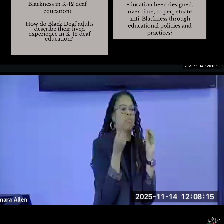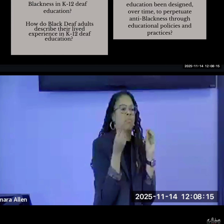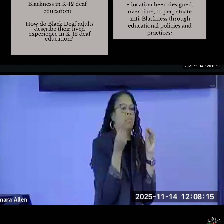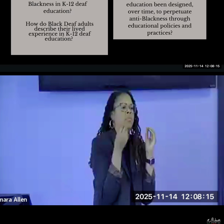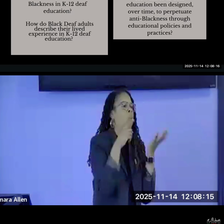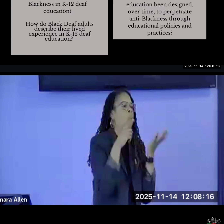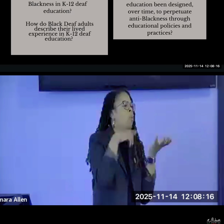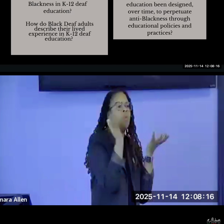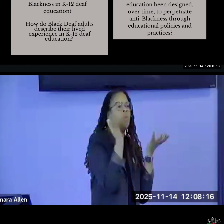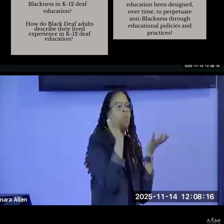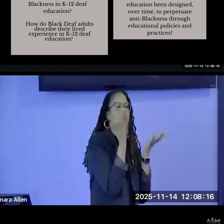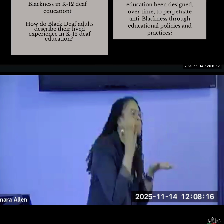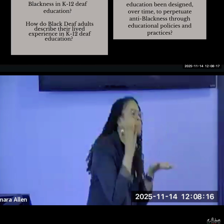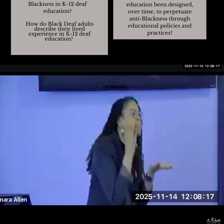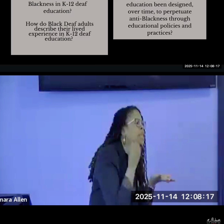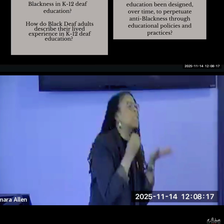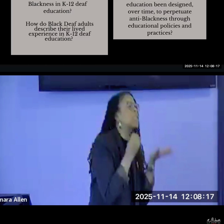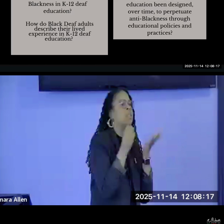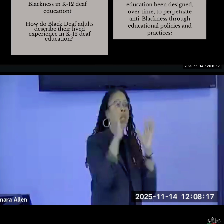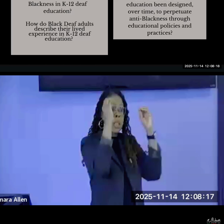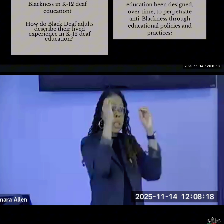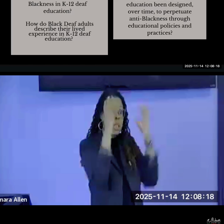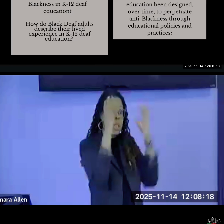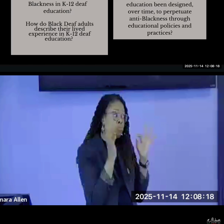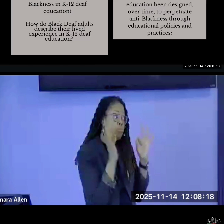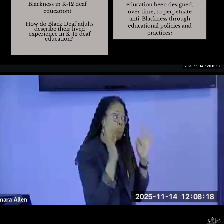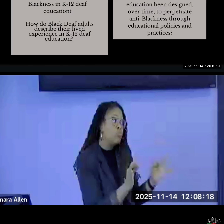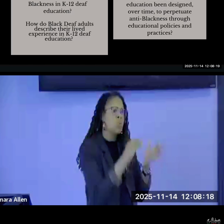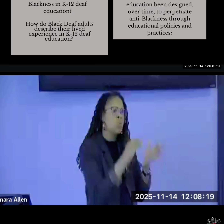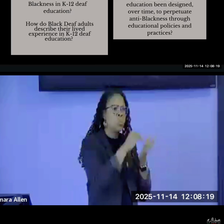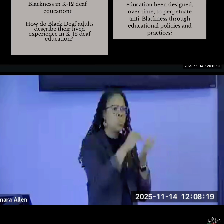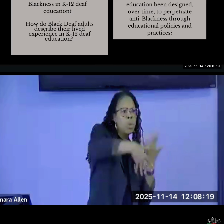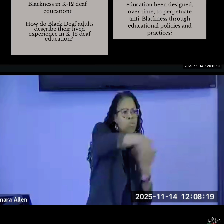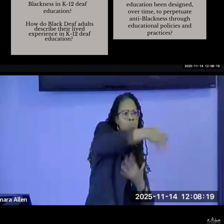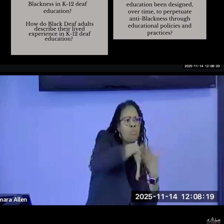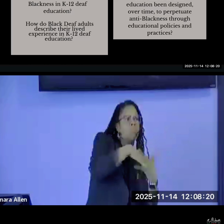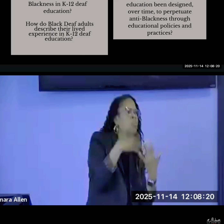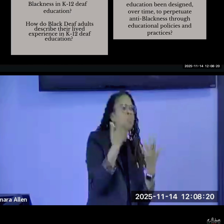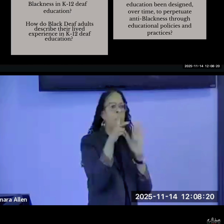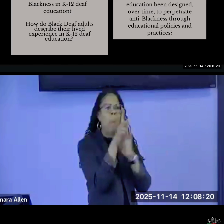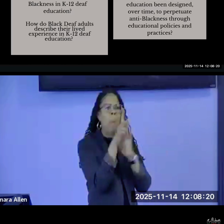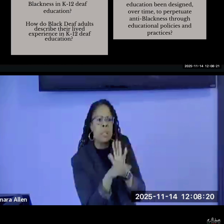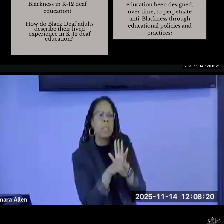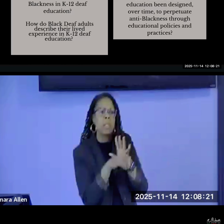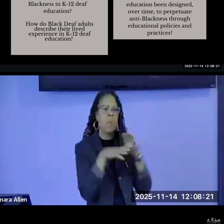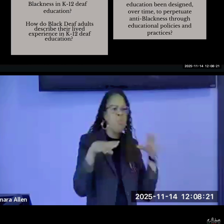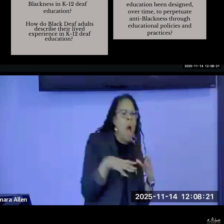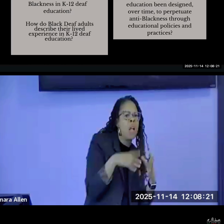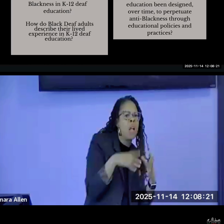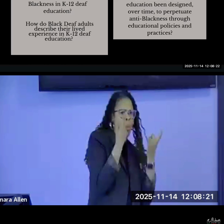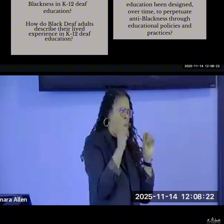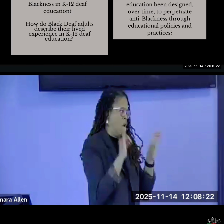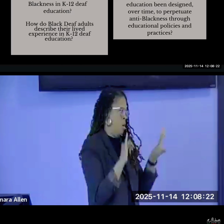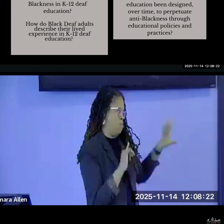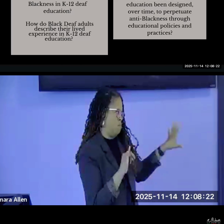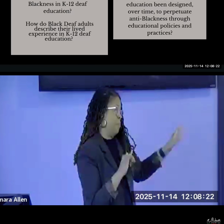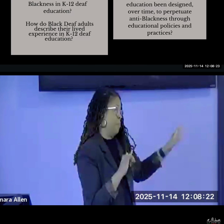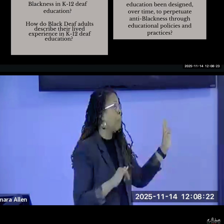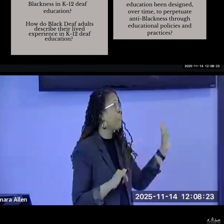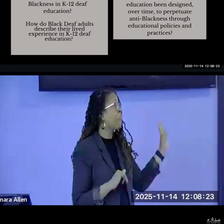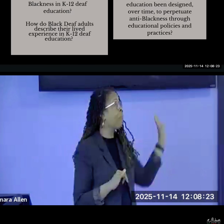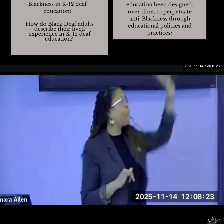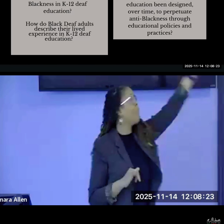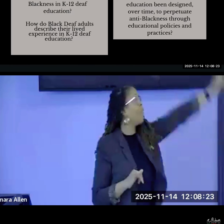met with my participants, I wanted to ask them about their experience. I told them to tell me their stories. What did it look like at